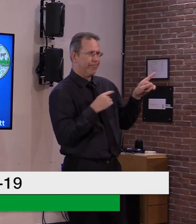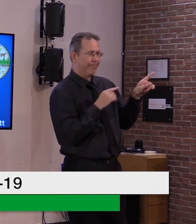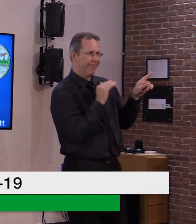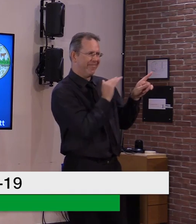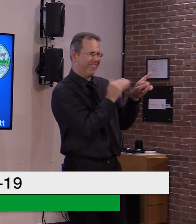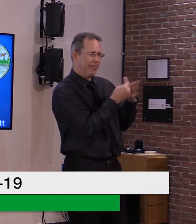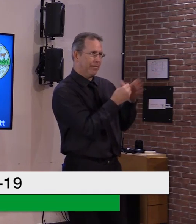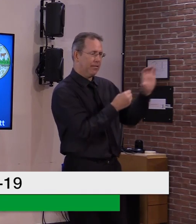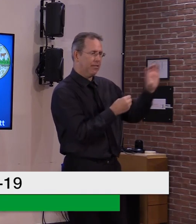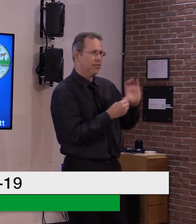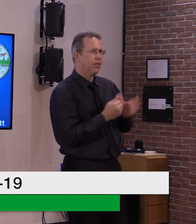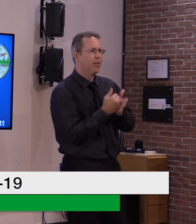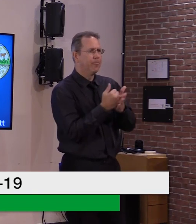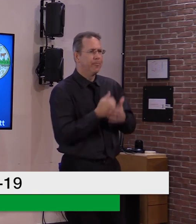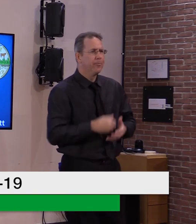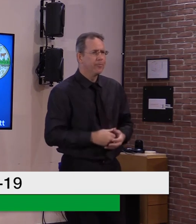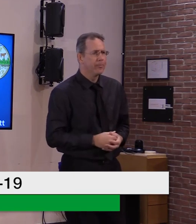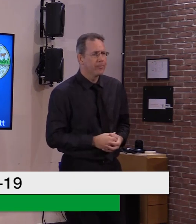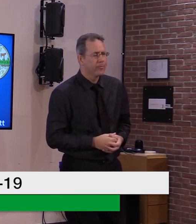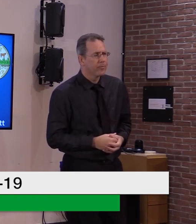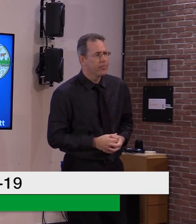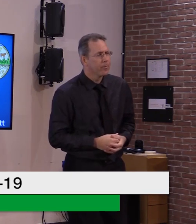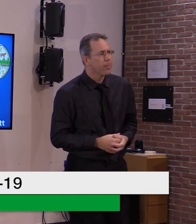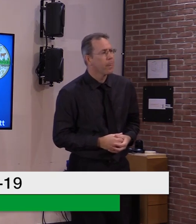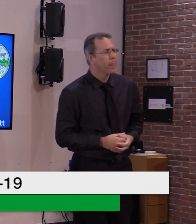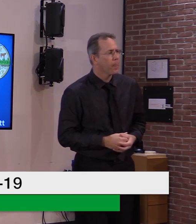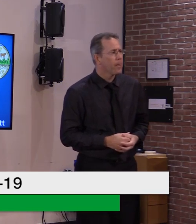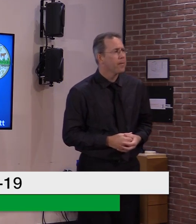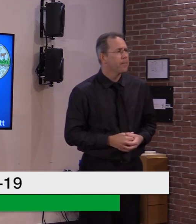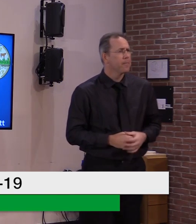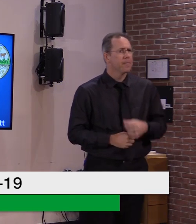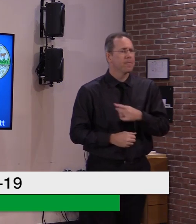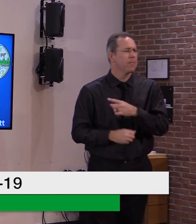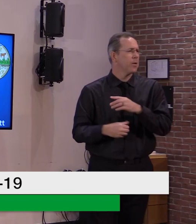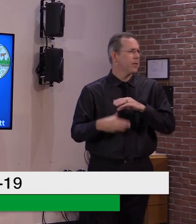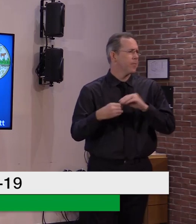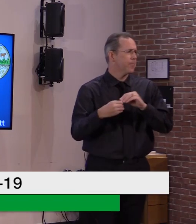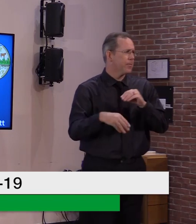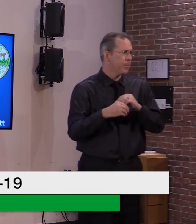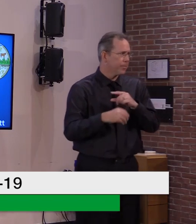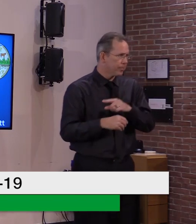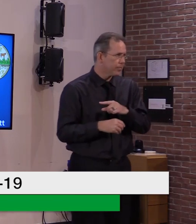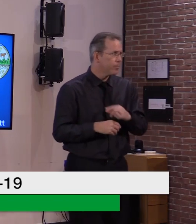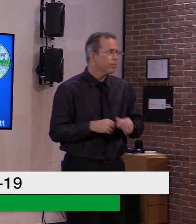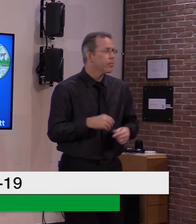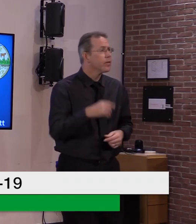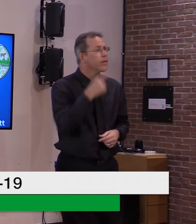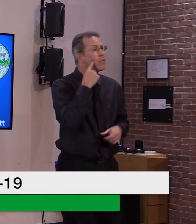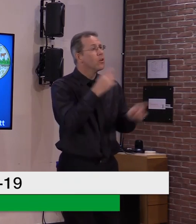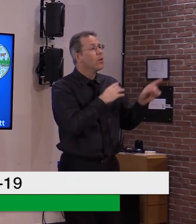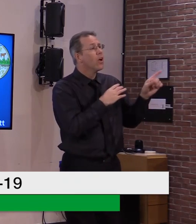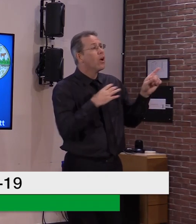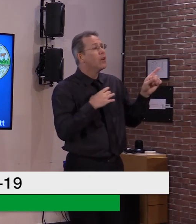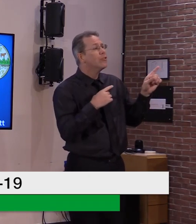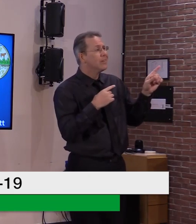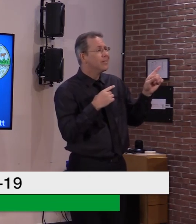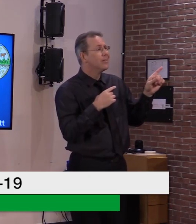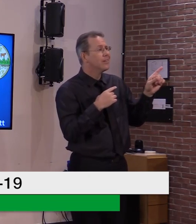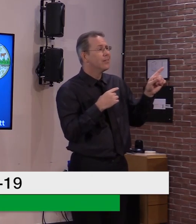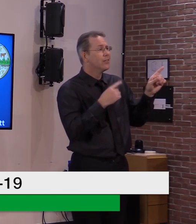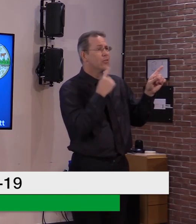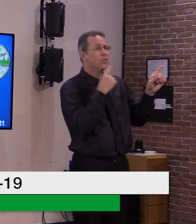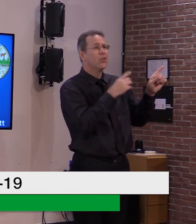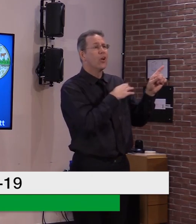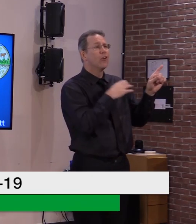joe and joe it's really important for congress after they get back from their holiday break to take